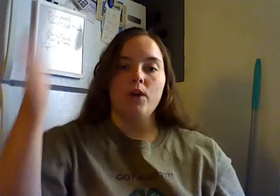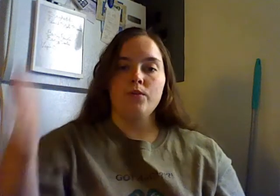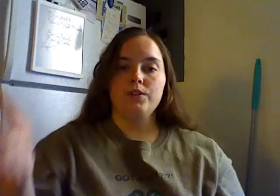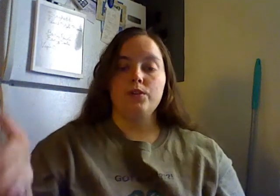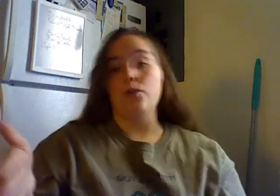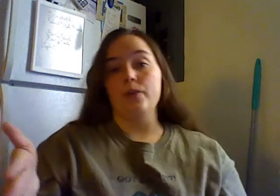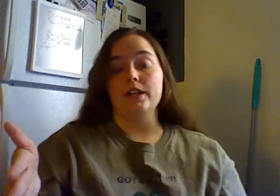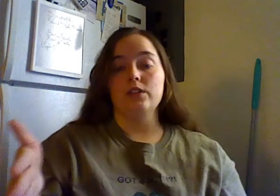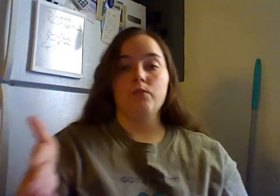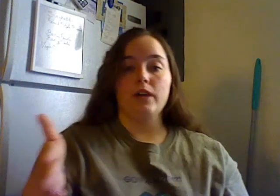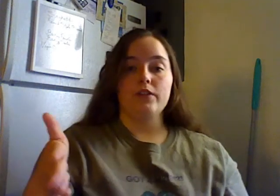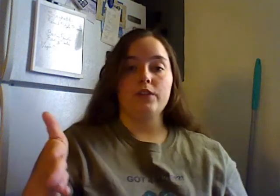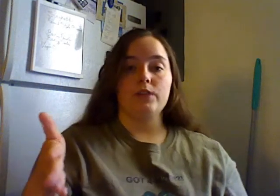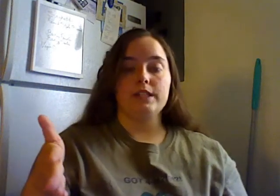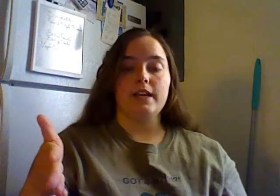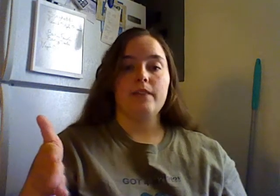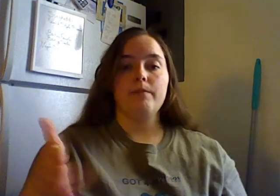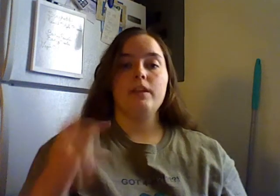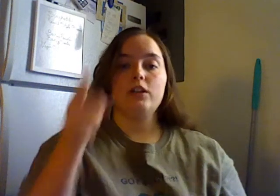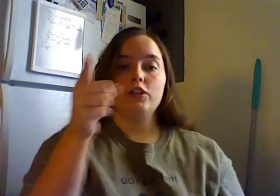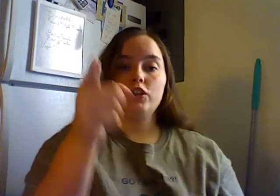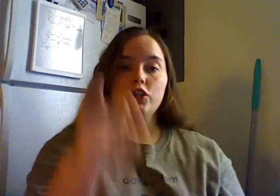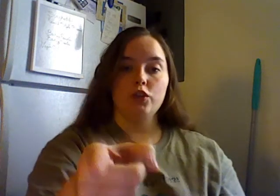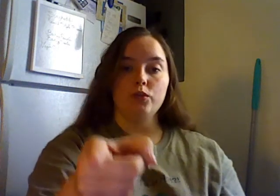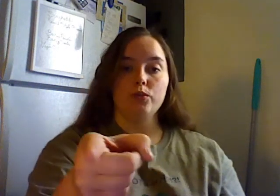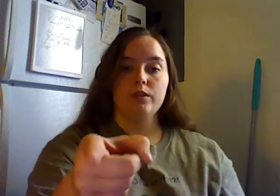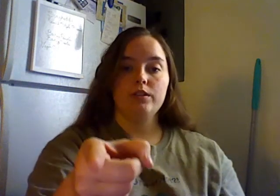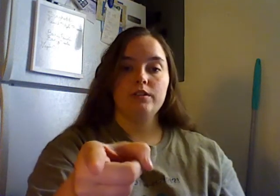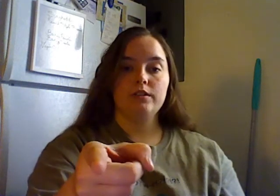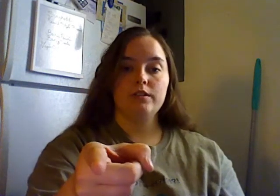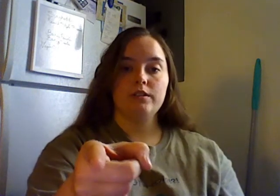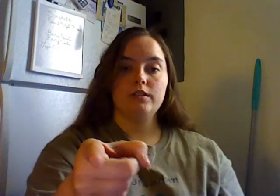won't or will, whatever you want to say, you,